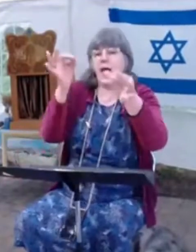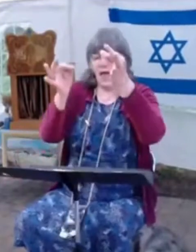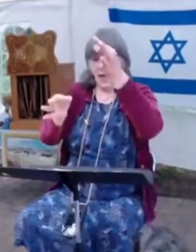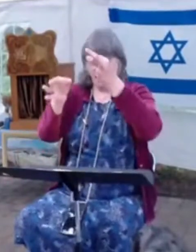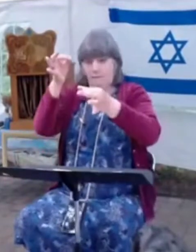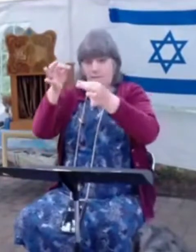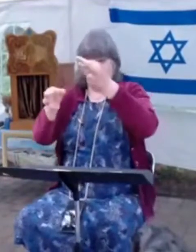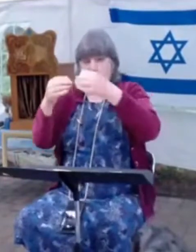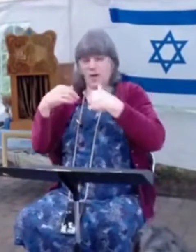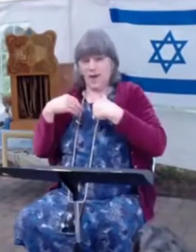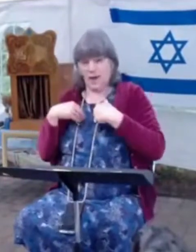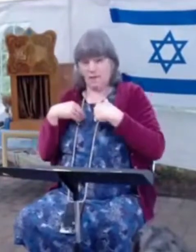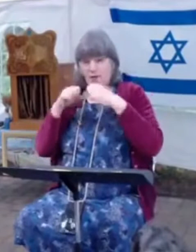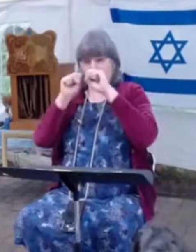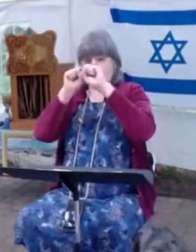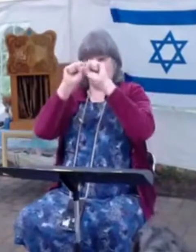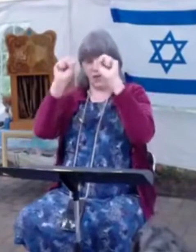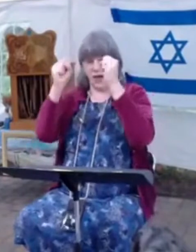we have Noah.